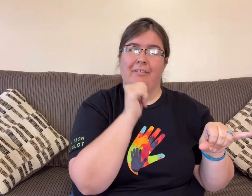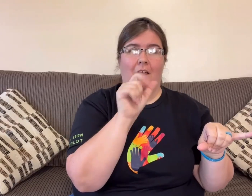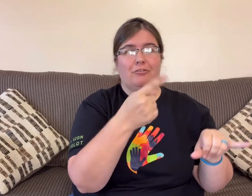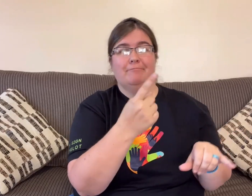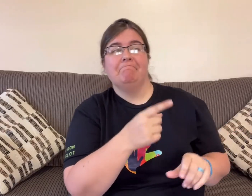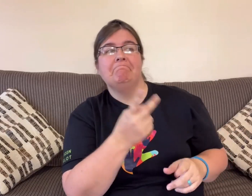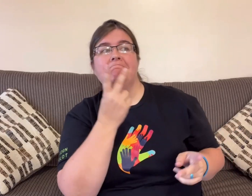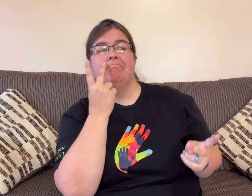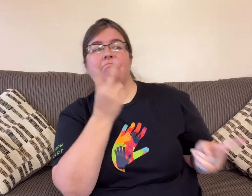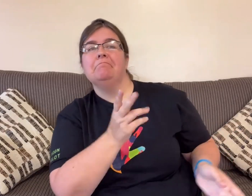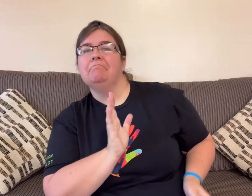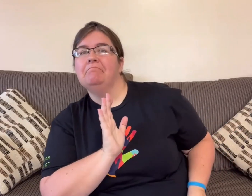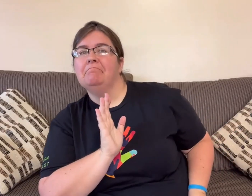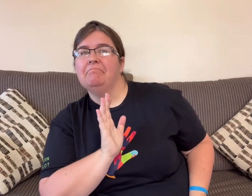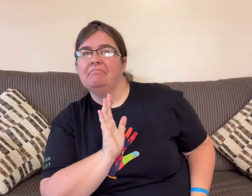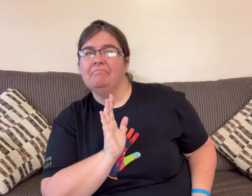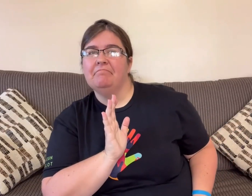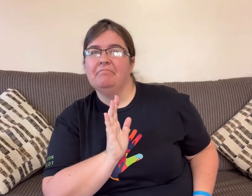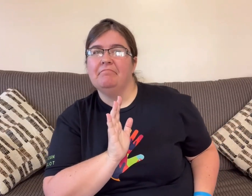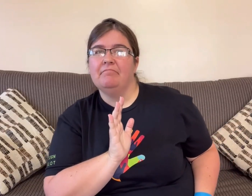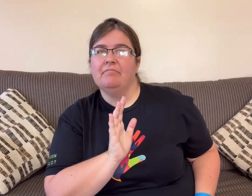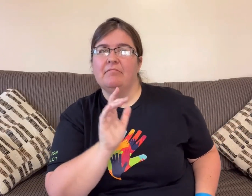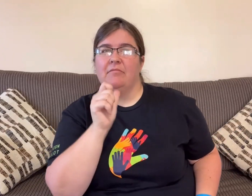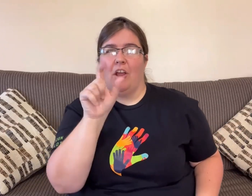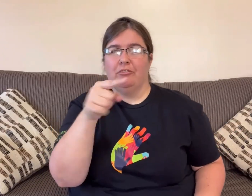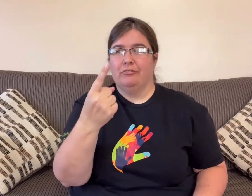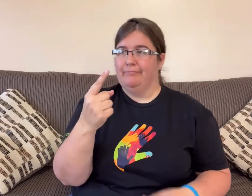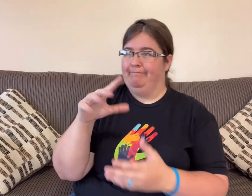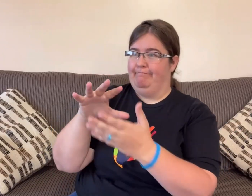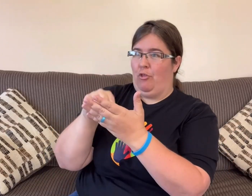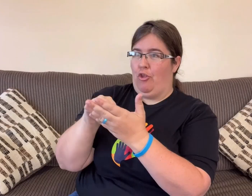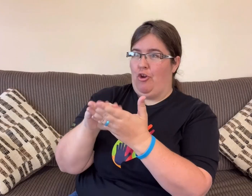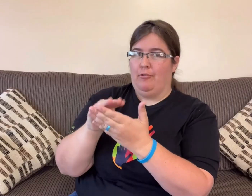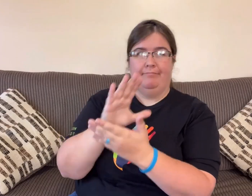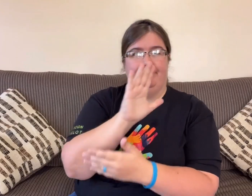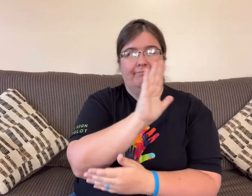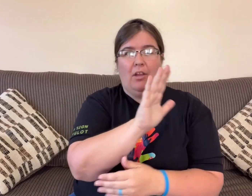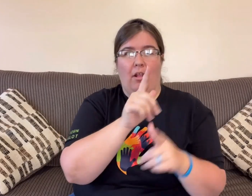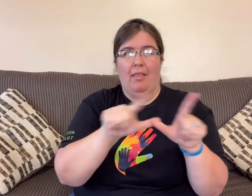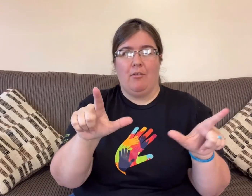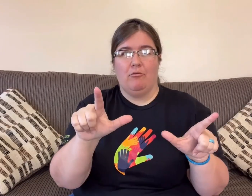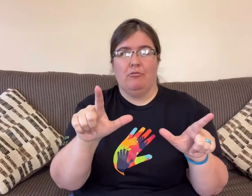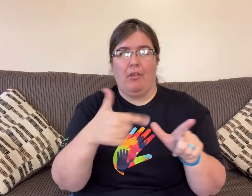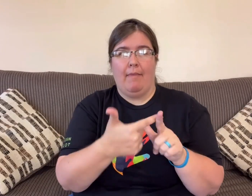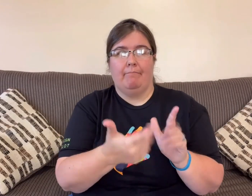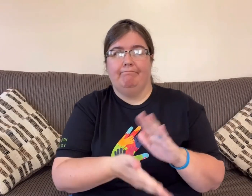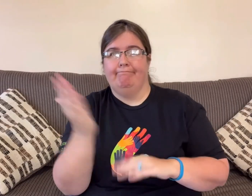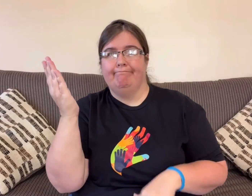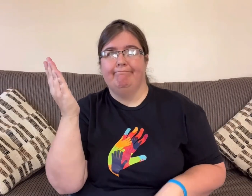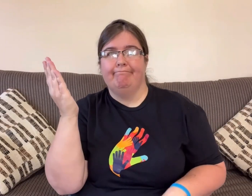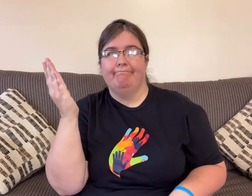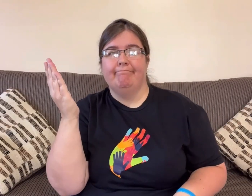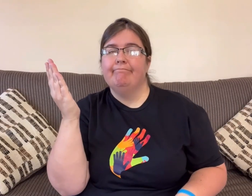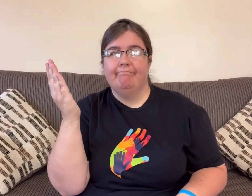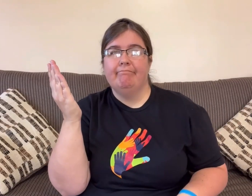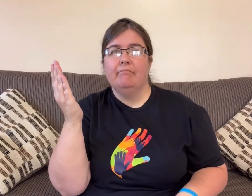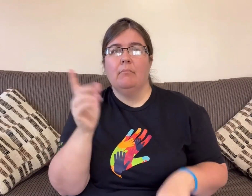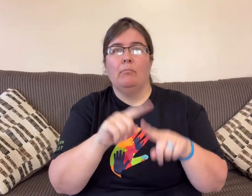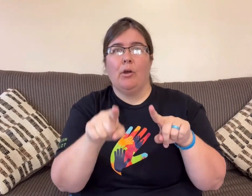not just taking a look-see, you're not just learning their language and then I'm out of here. No,